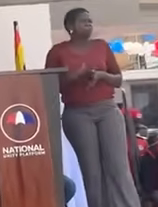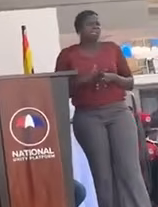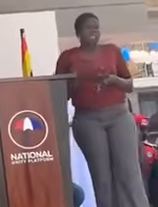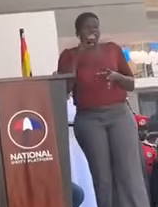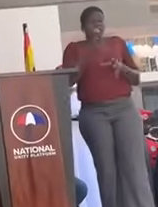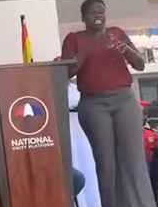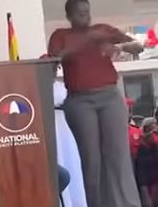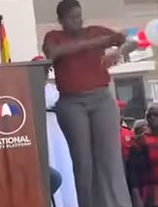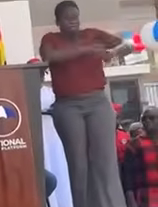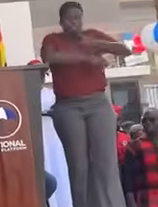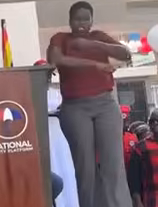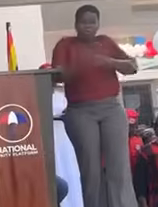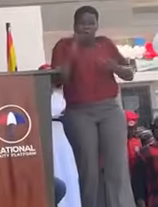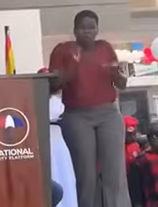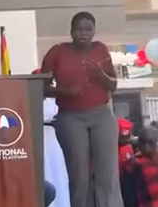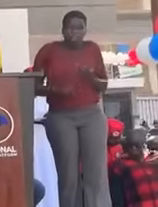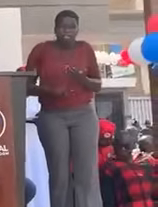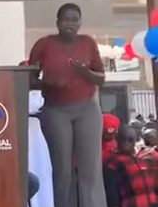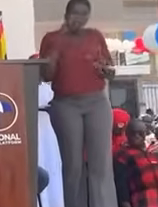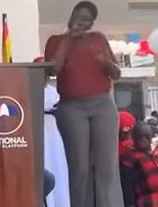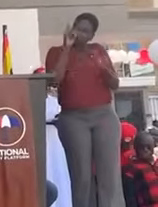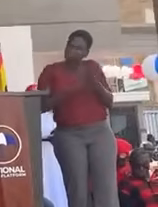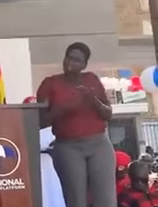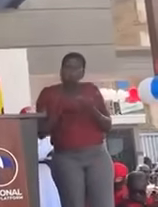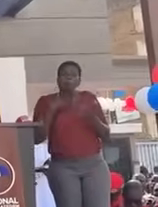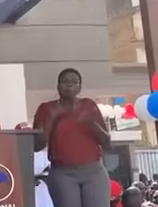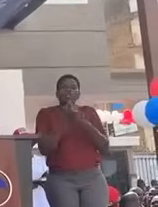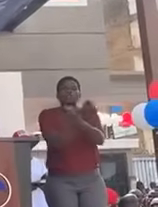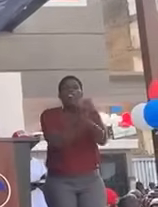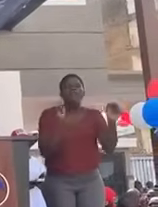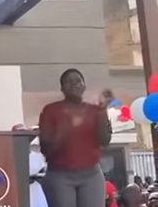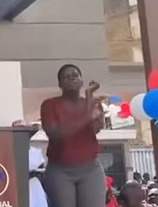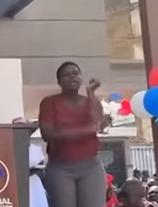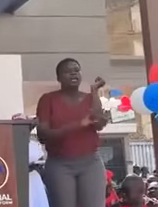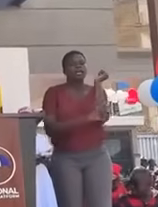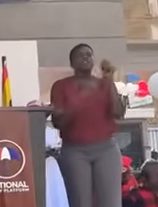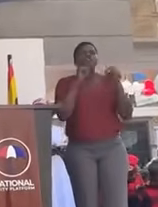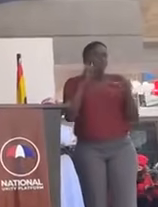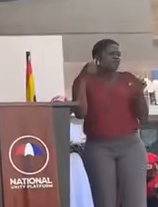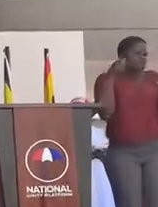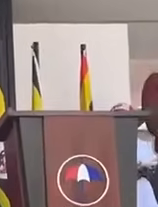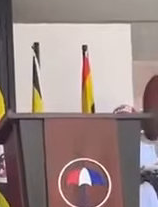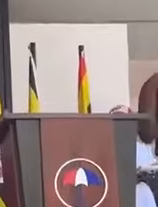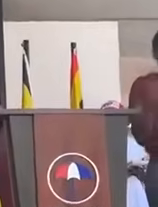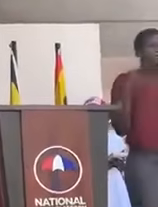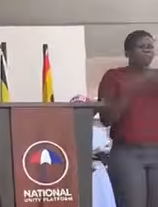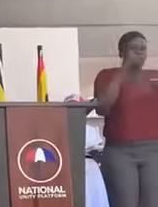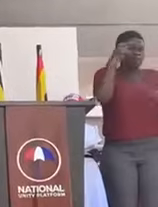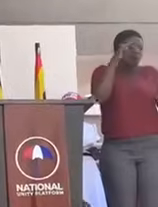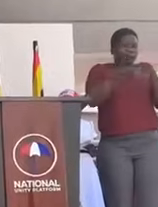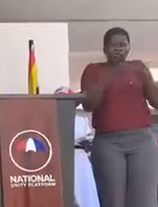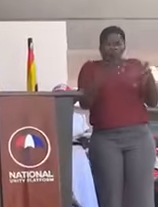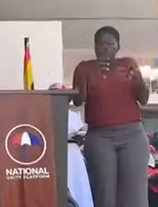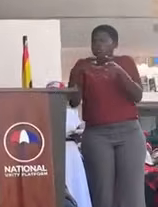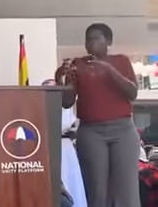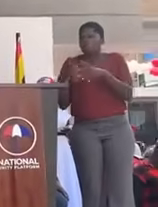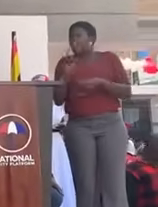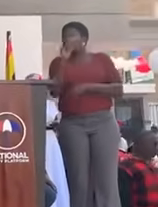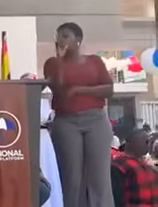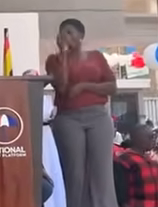olutalo lwetuliko lwakufuna eggwanga siri wakulwanirira bibiina leero simanyi